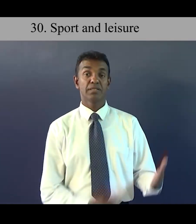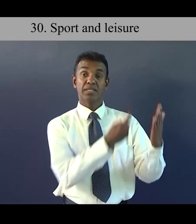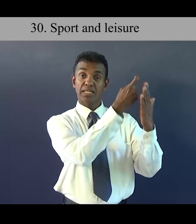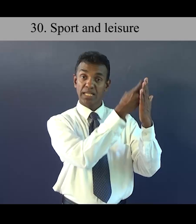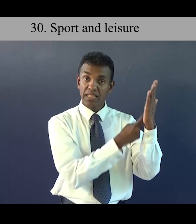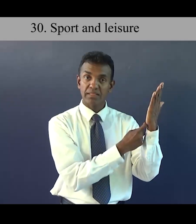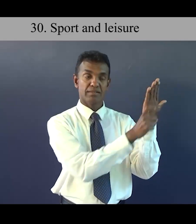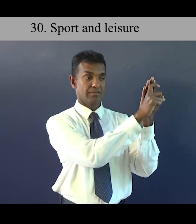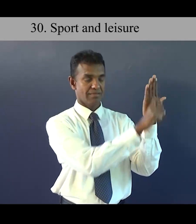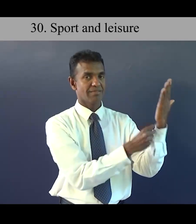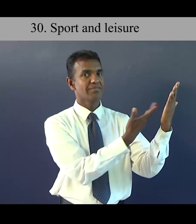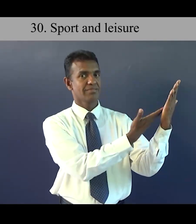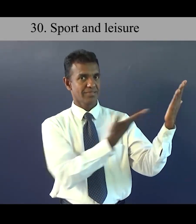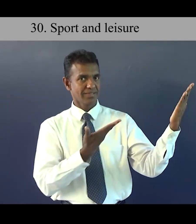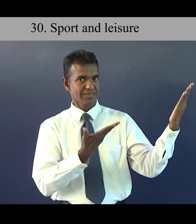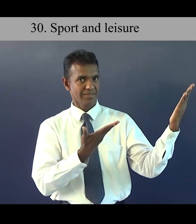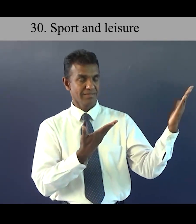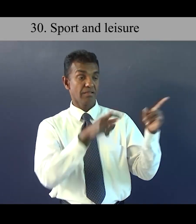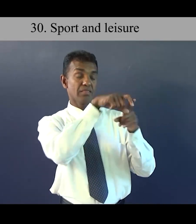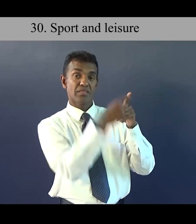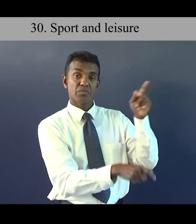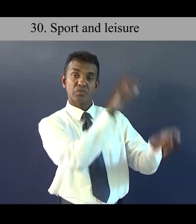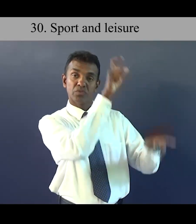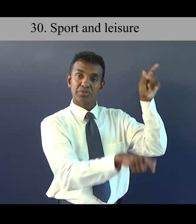access things like books or films.